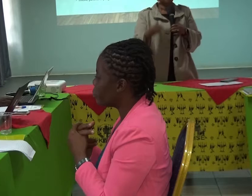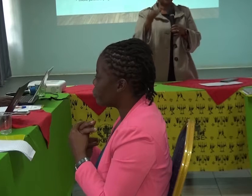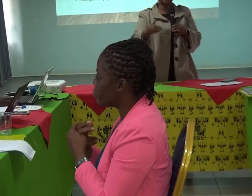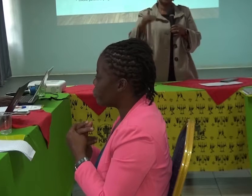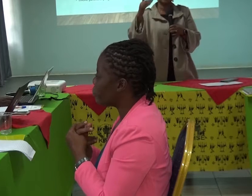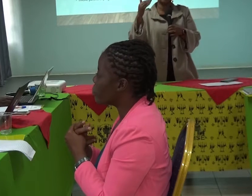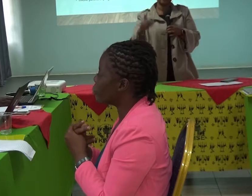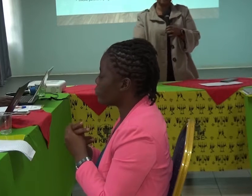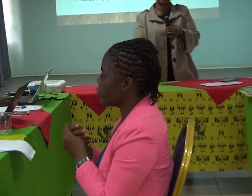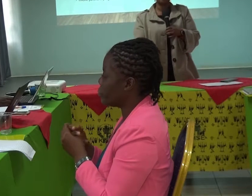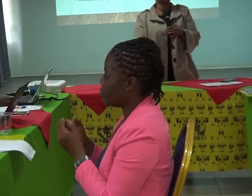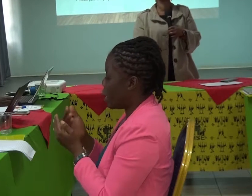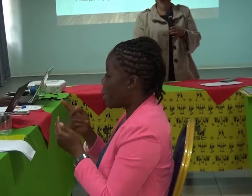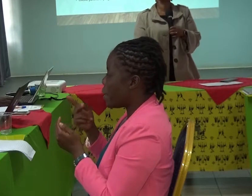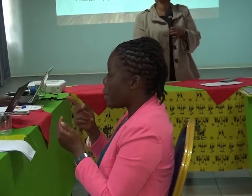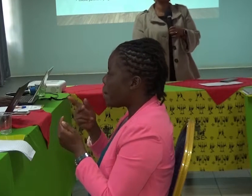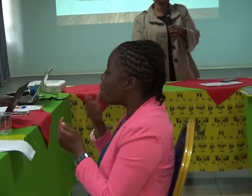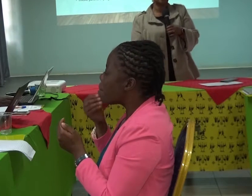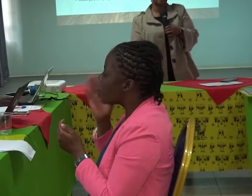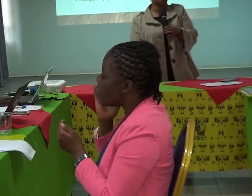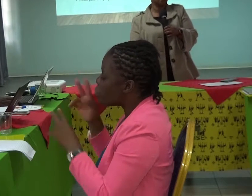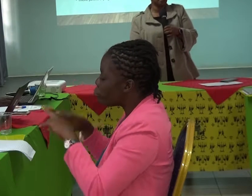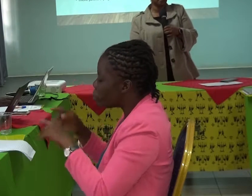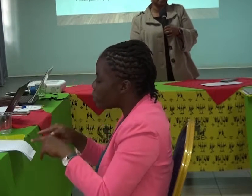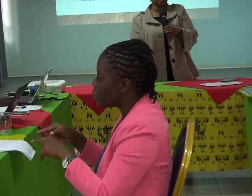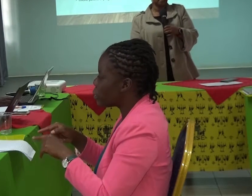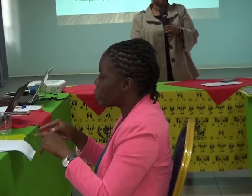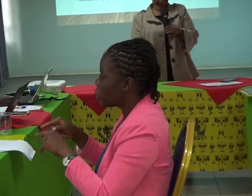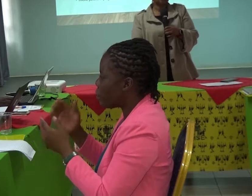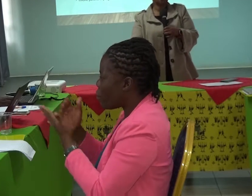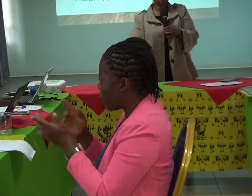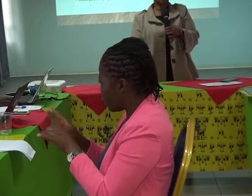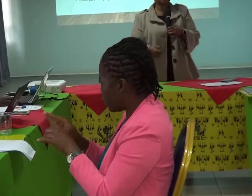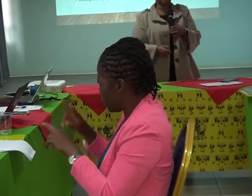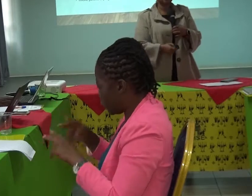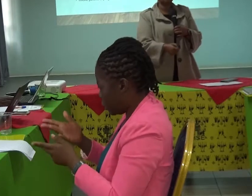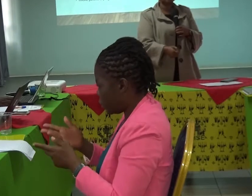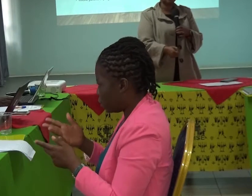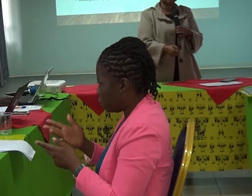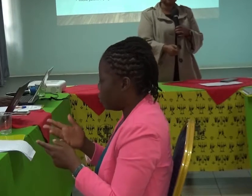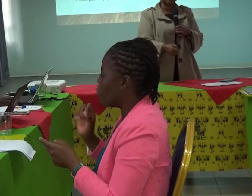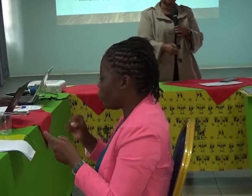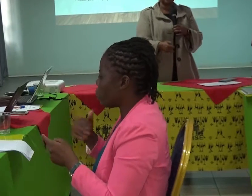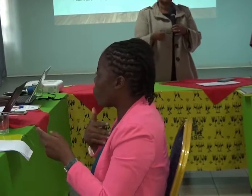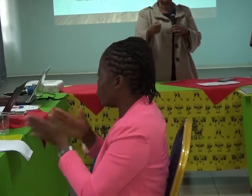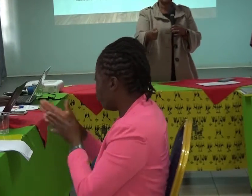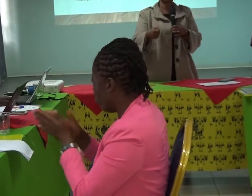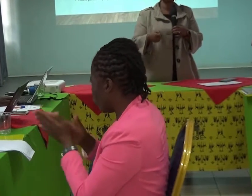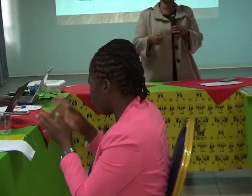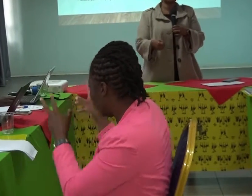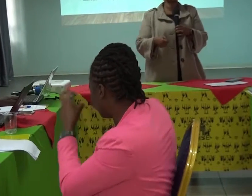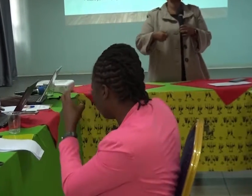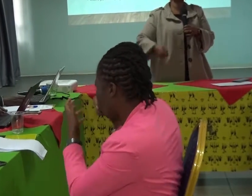you, parents seated in a forum like this one will not say they don't want a child with disability. But sometimes when we bring in a child with a disability, the